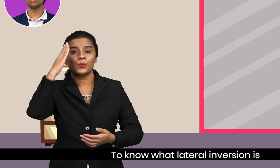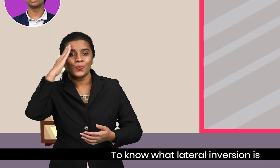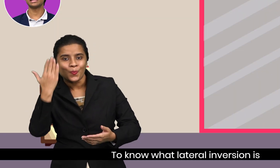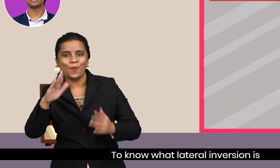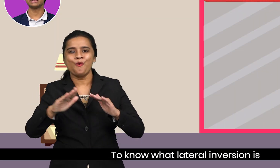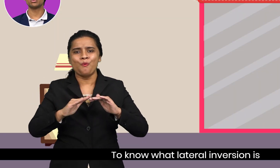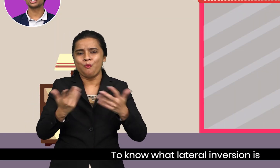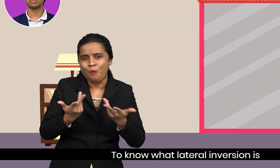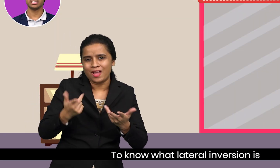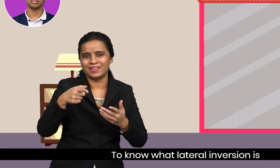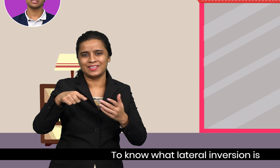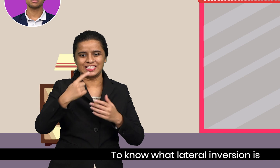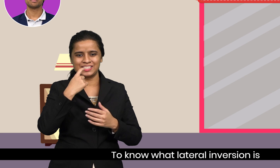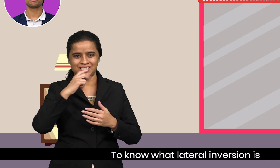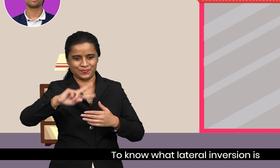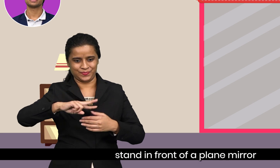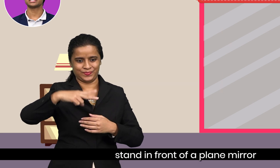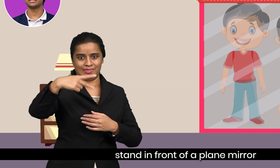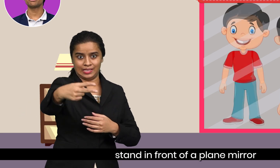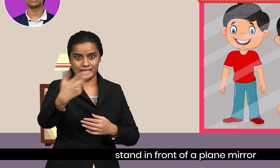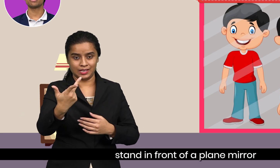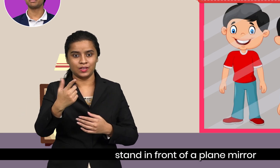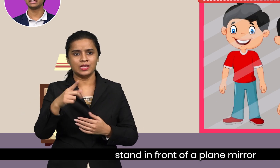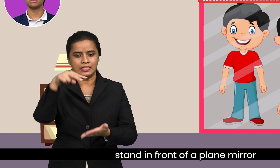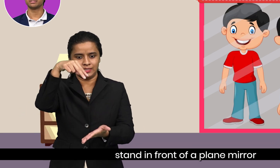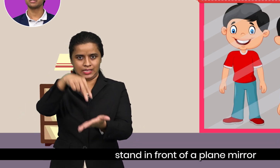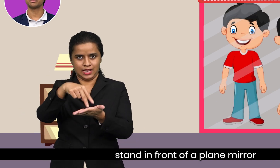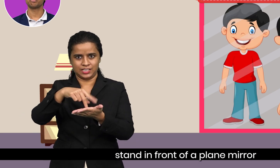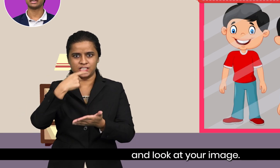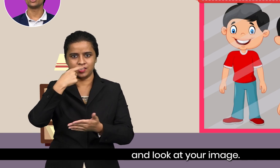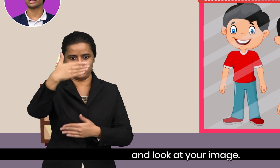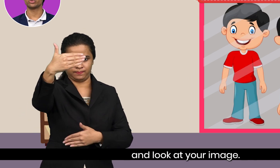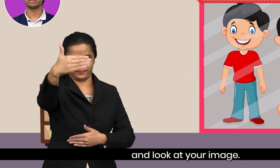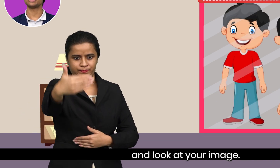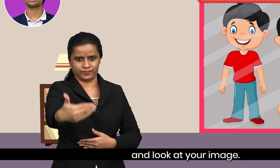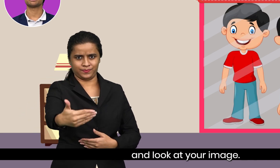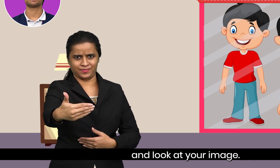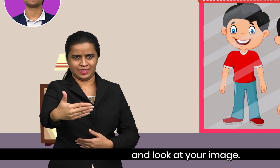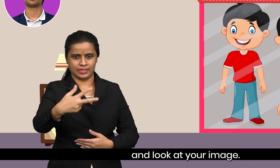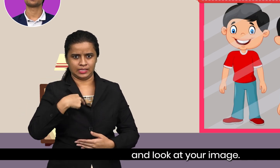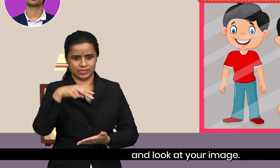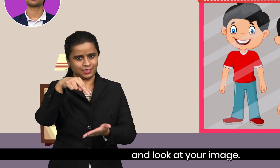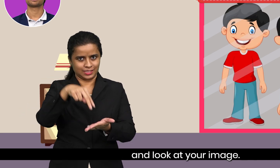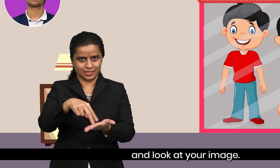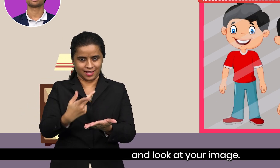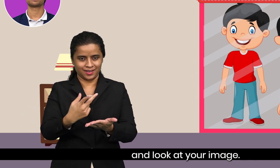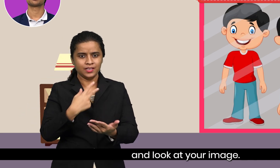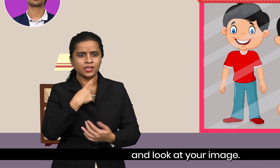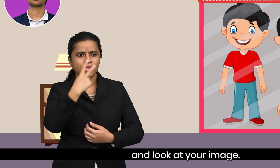To know what lateral inversion means, stand in front of a plane mirror and look at your image.